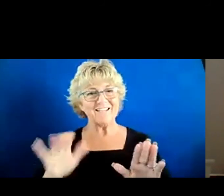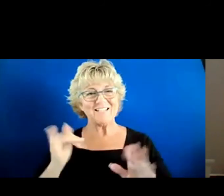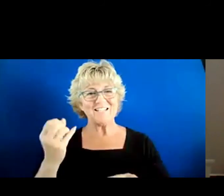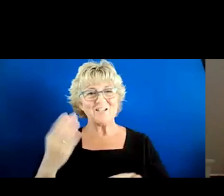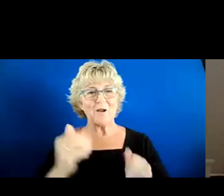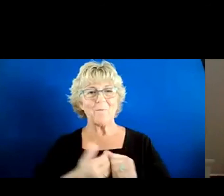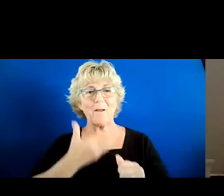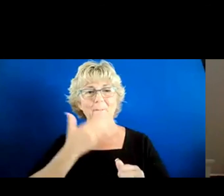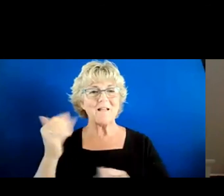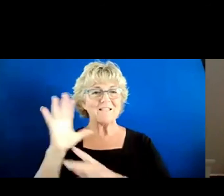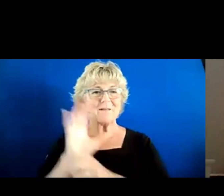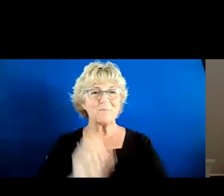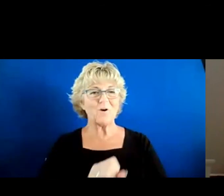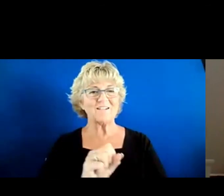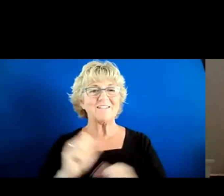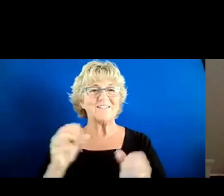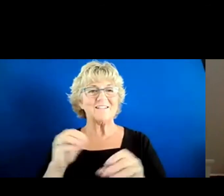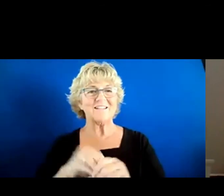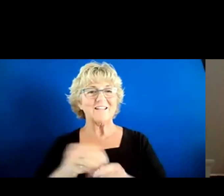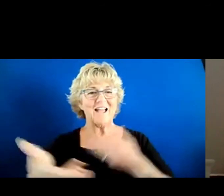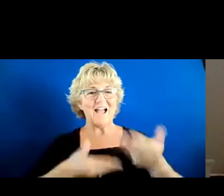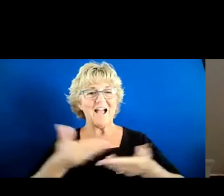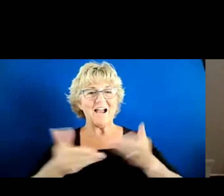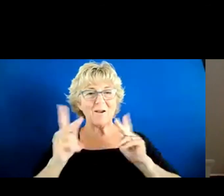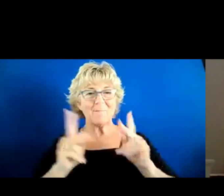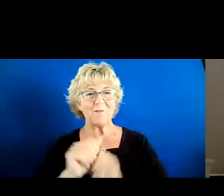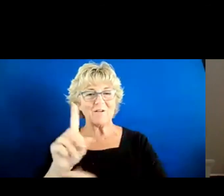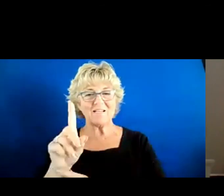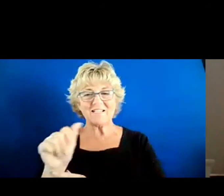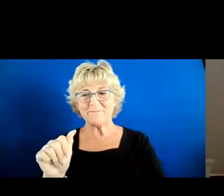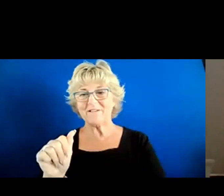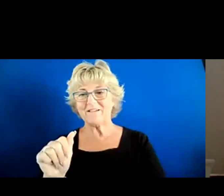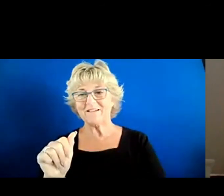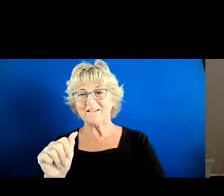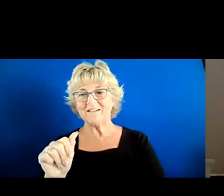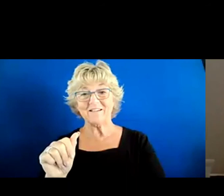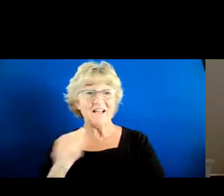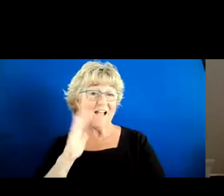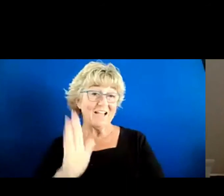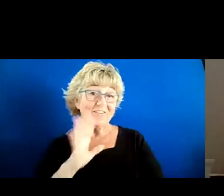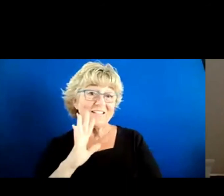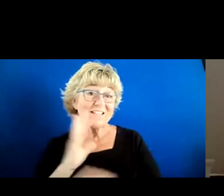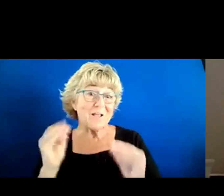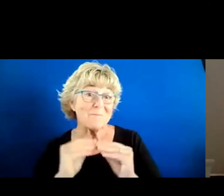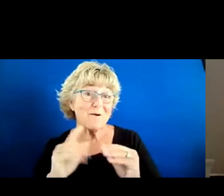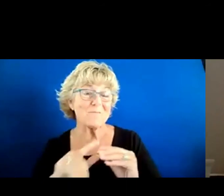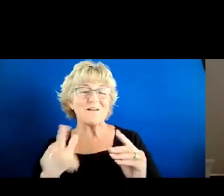best practices in hiring people with disabilities. So I could say more, but I won't. Thanks,